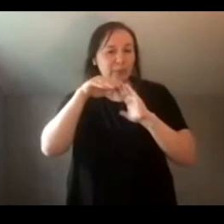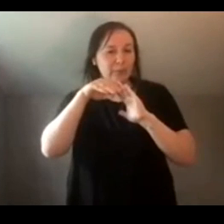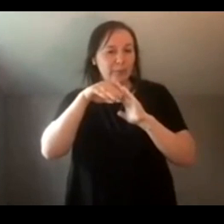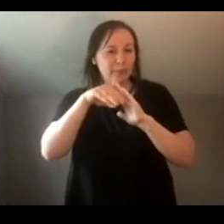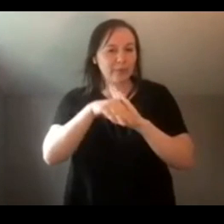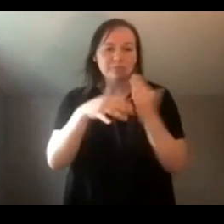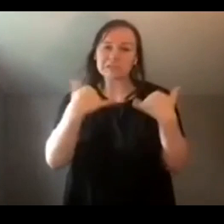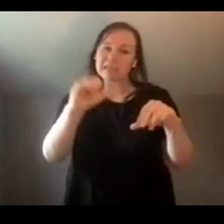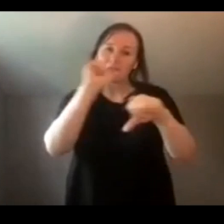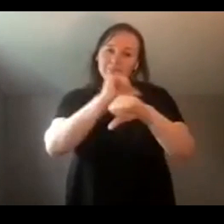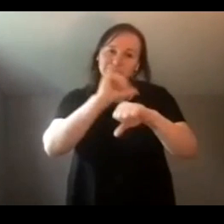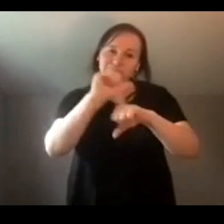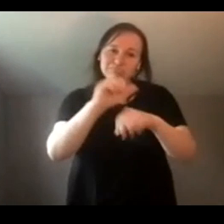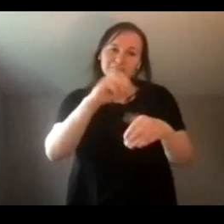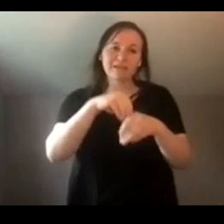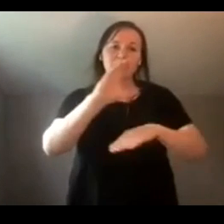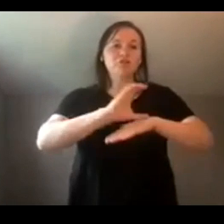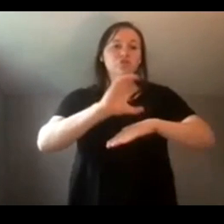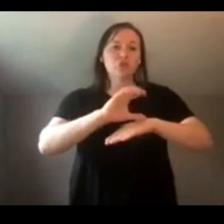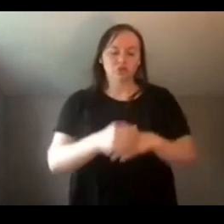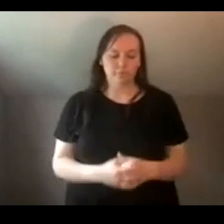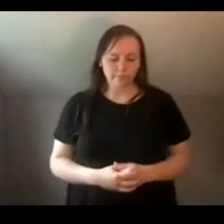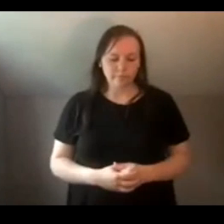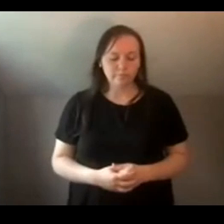in the church. Because of his